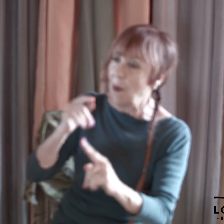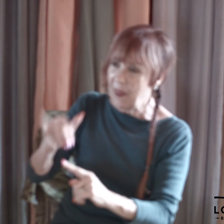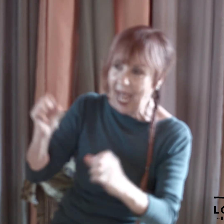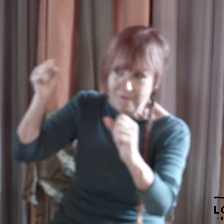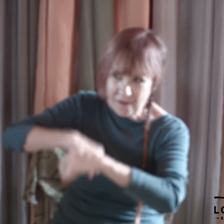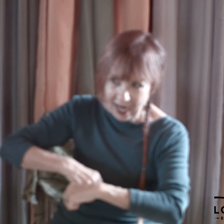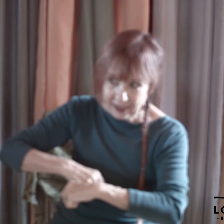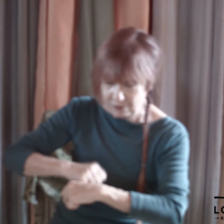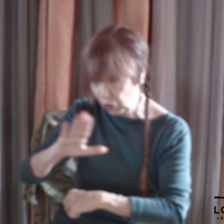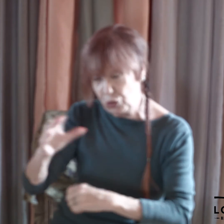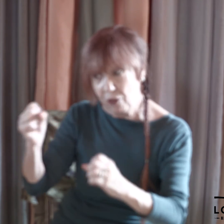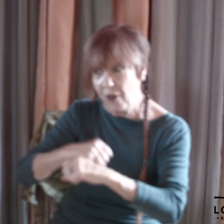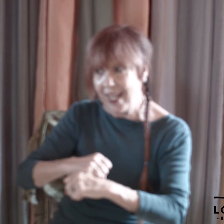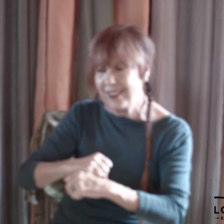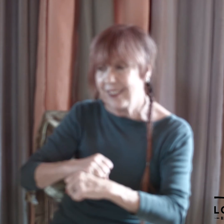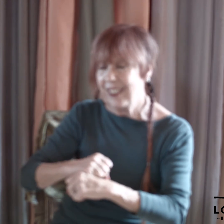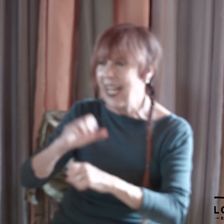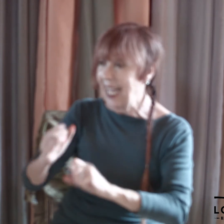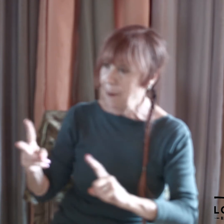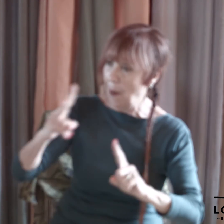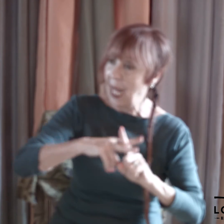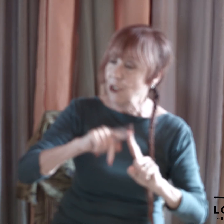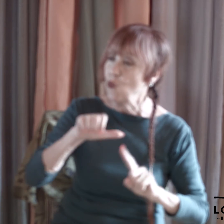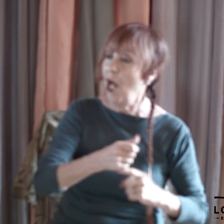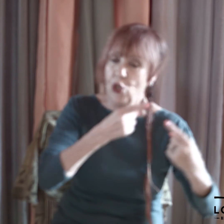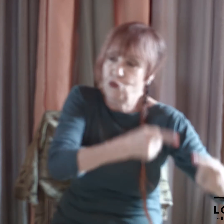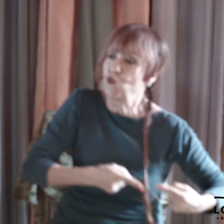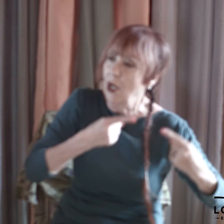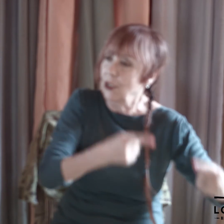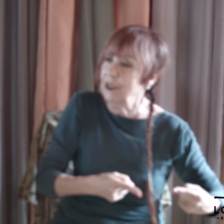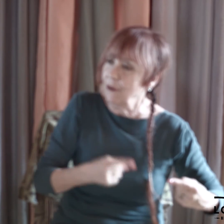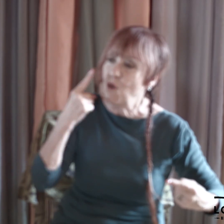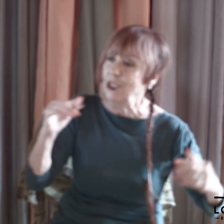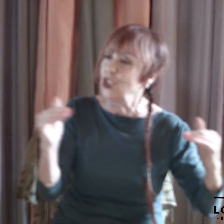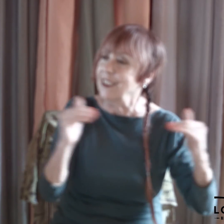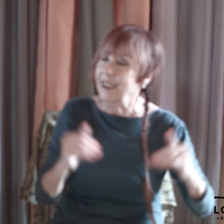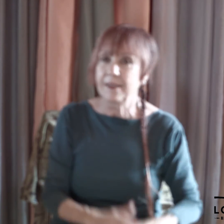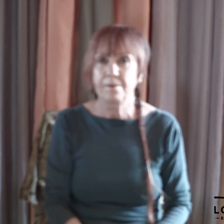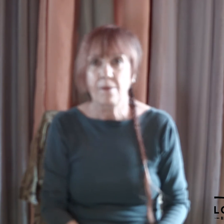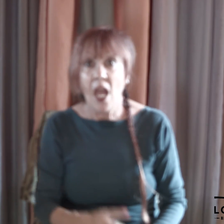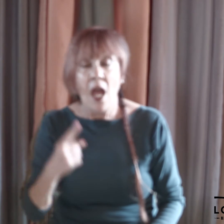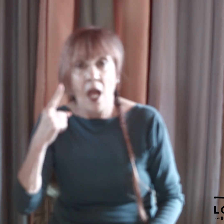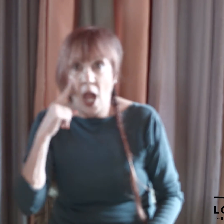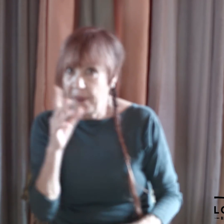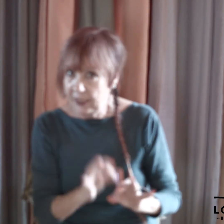fight, which has been your fight, can be applied to other struggles for justice? I think it's very important for people